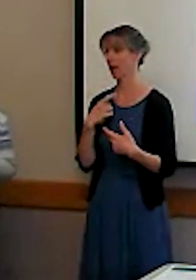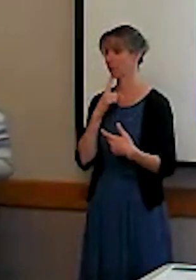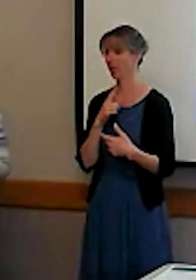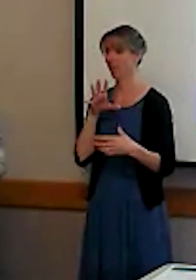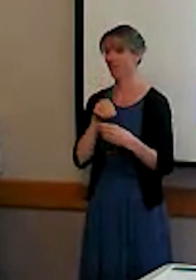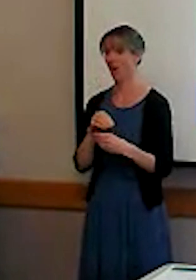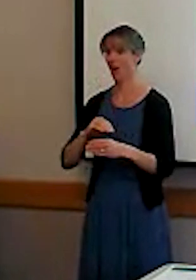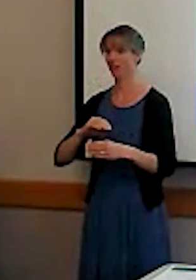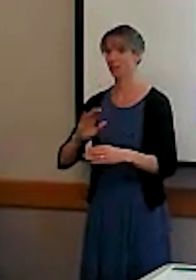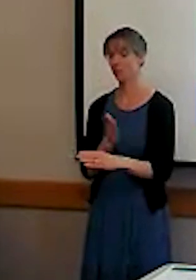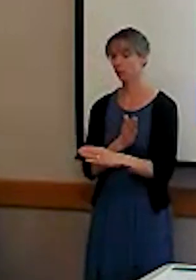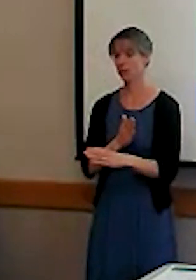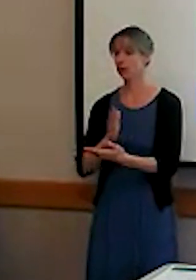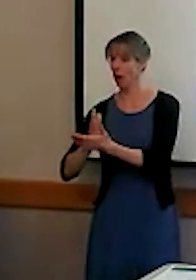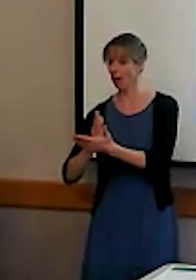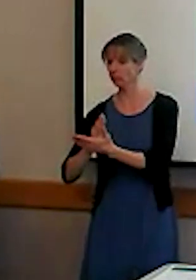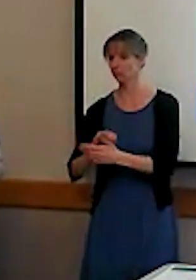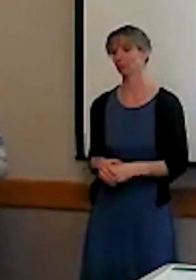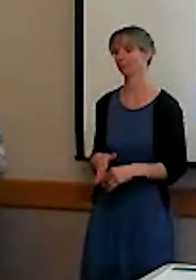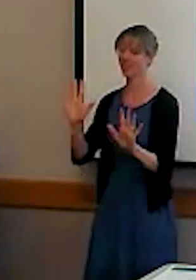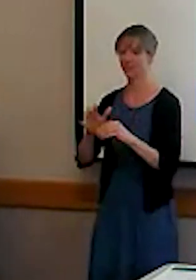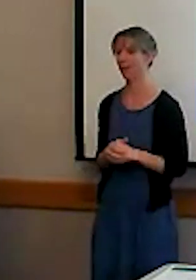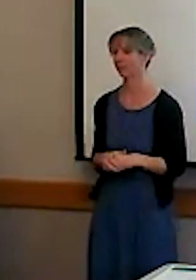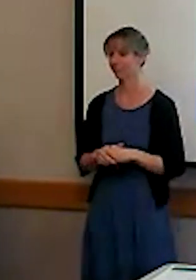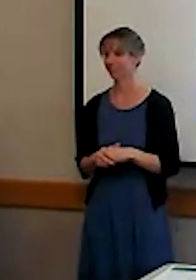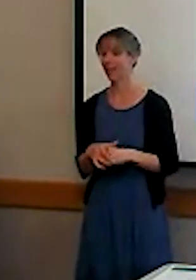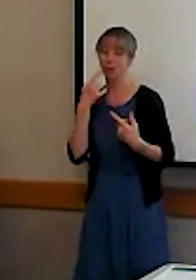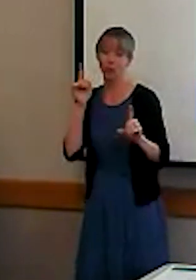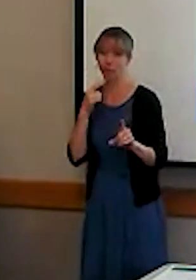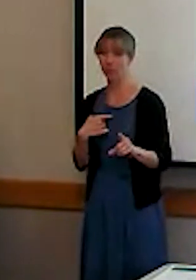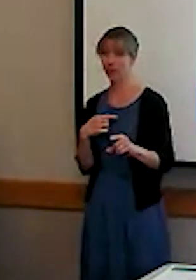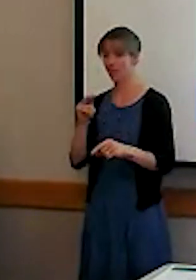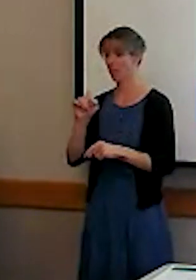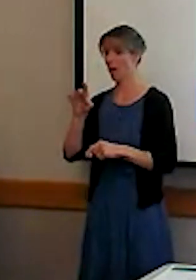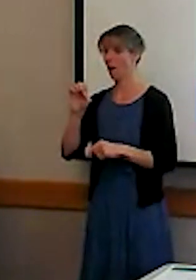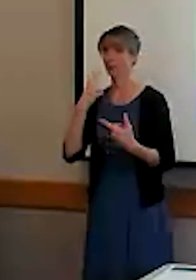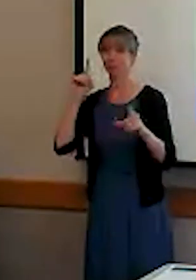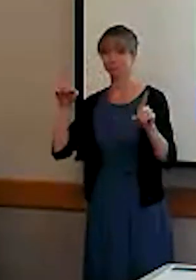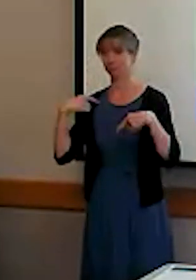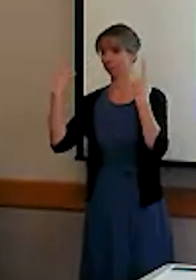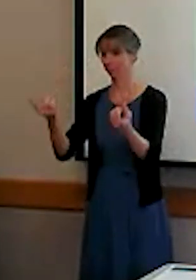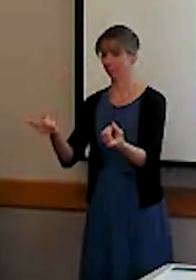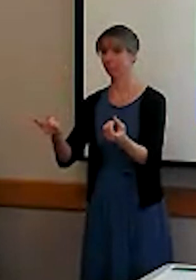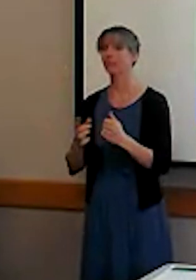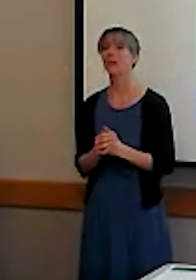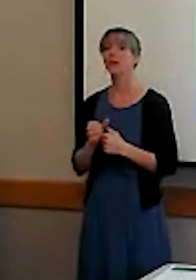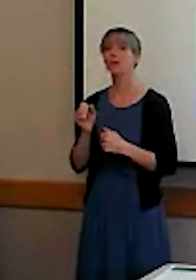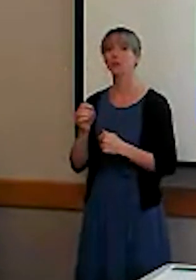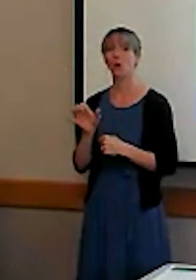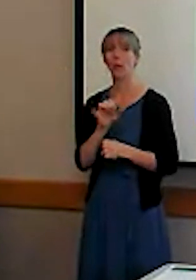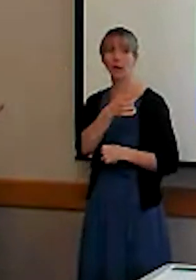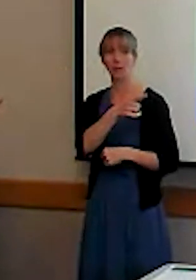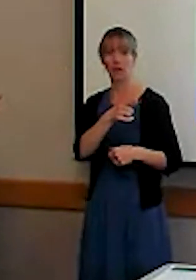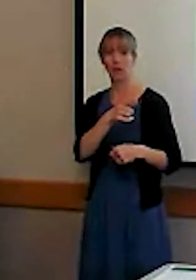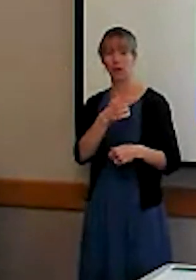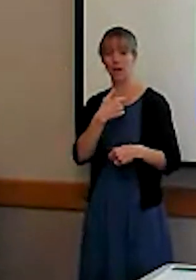into music, and I'll just leave it at that. But it's worked for me. That motto has really worked. So like they said,